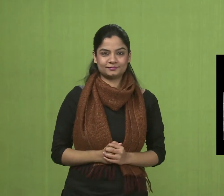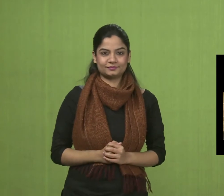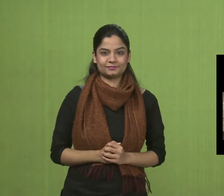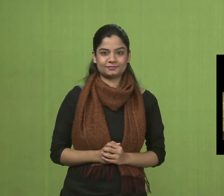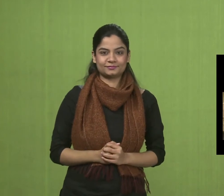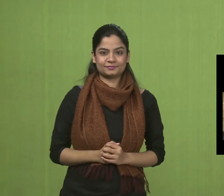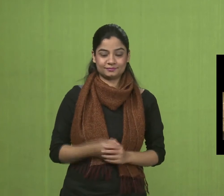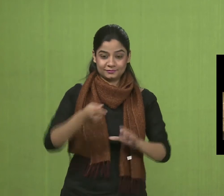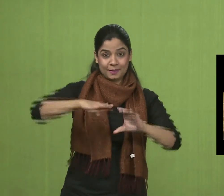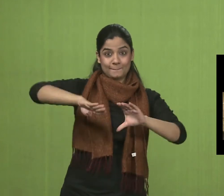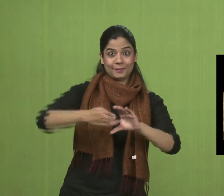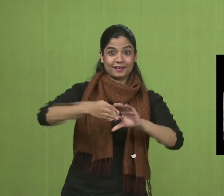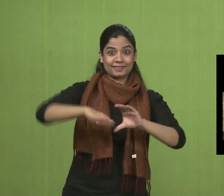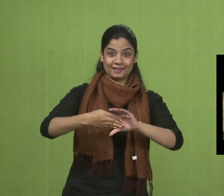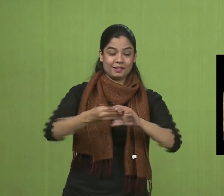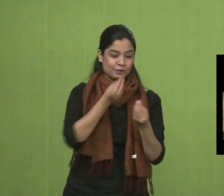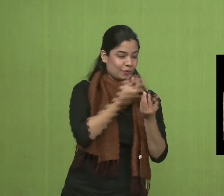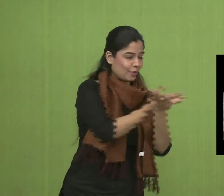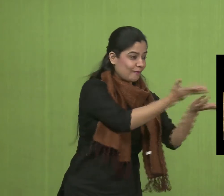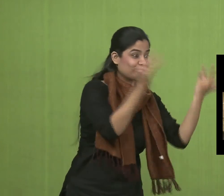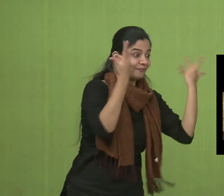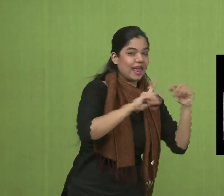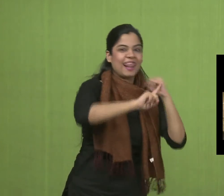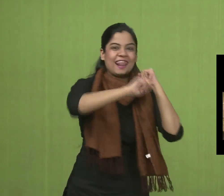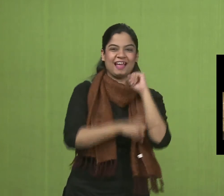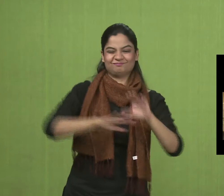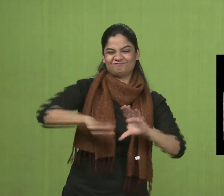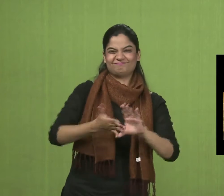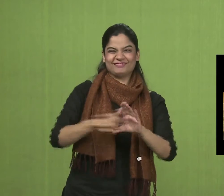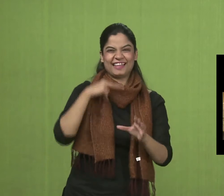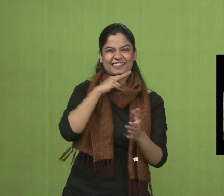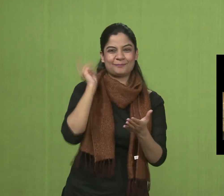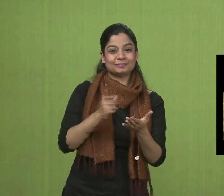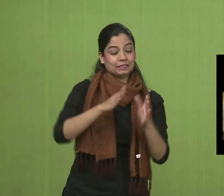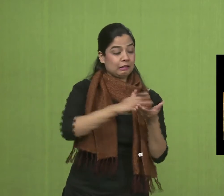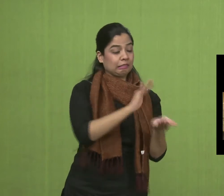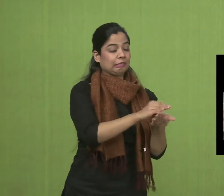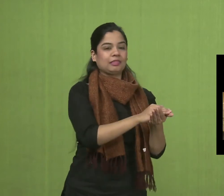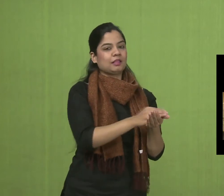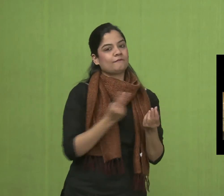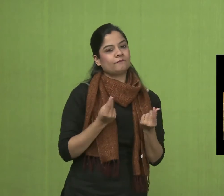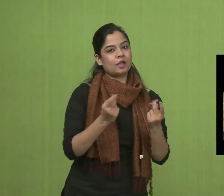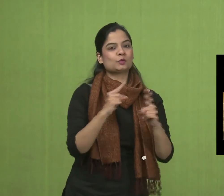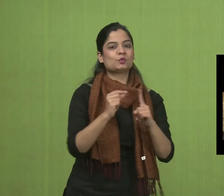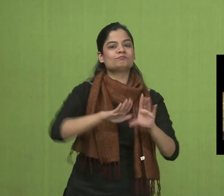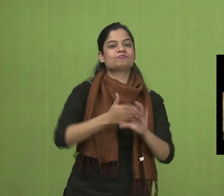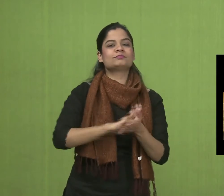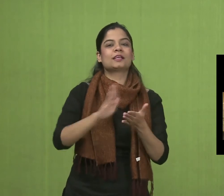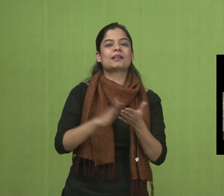Utensils area we also have to always wash our utensils to protect them from